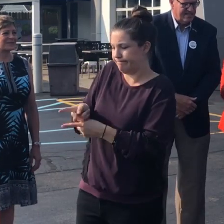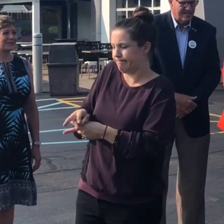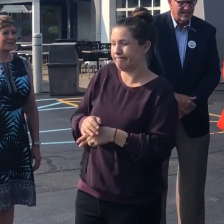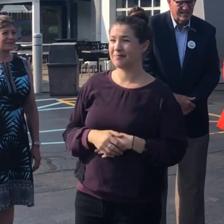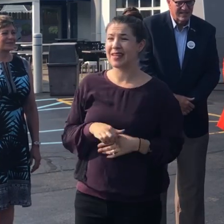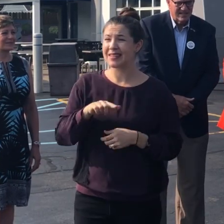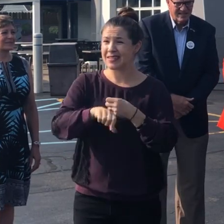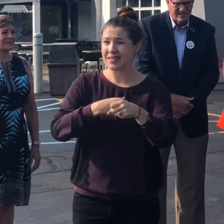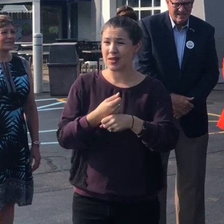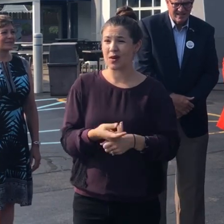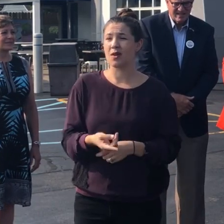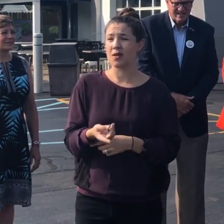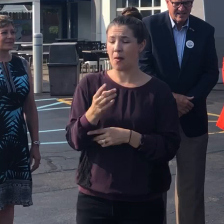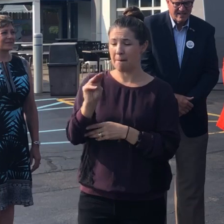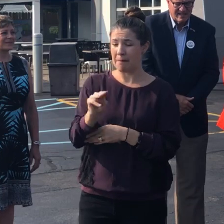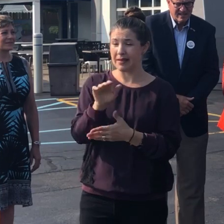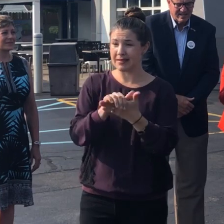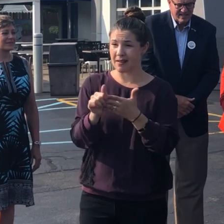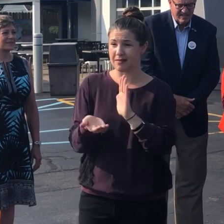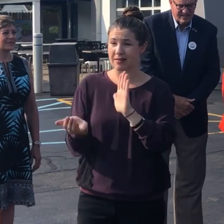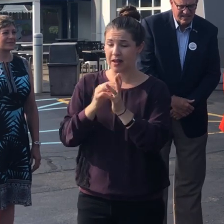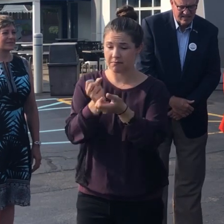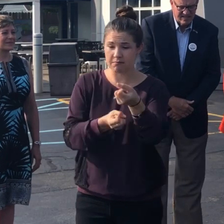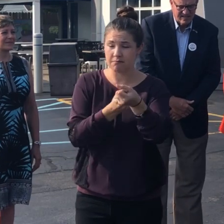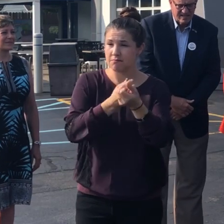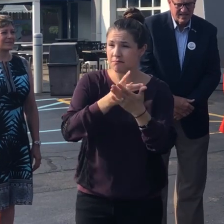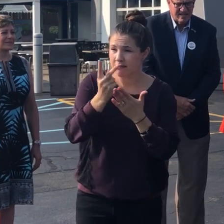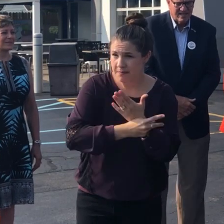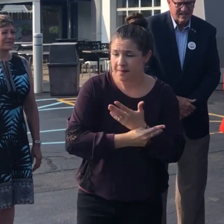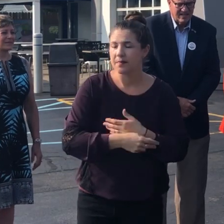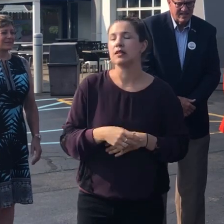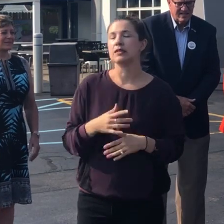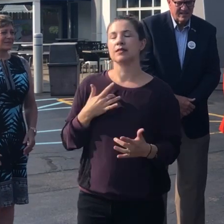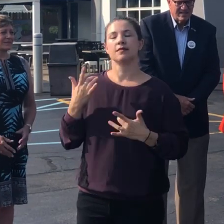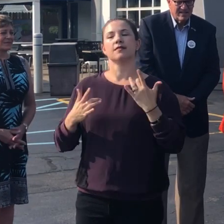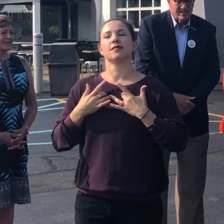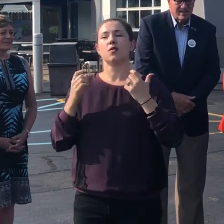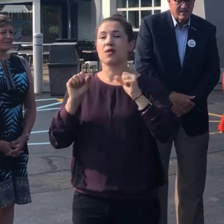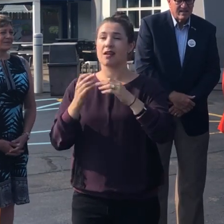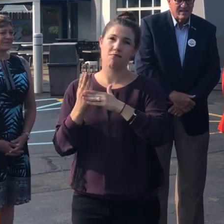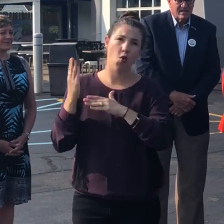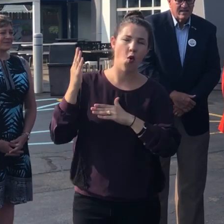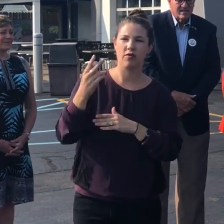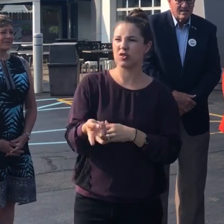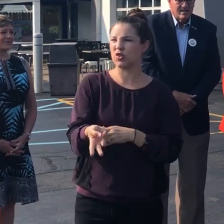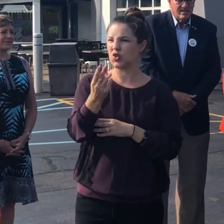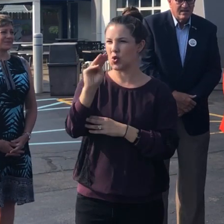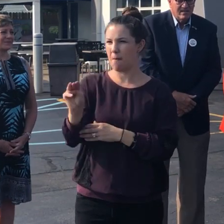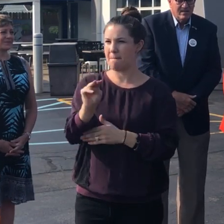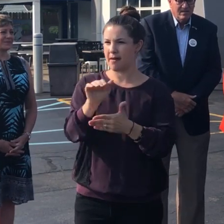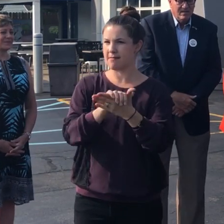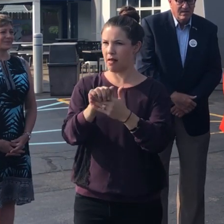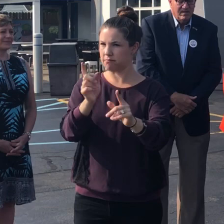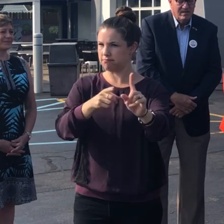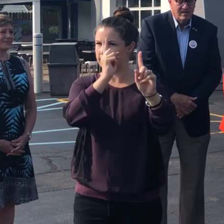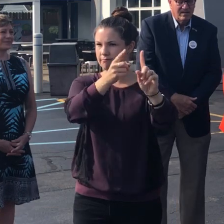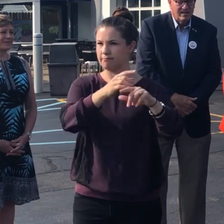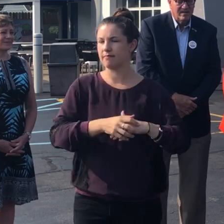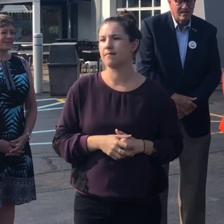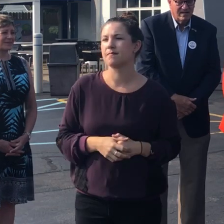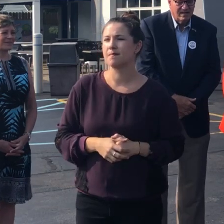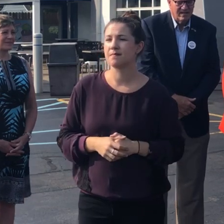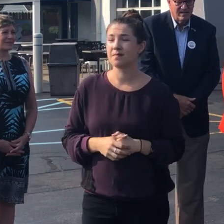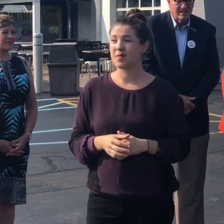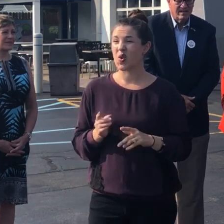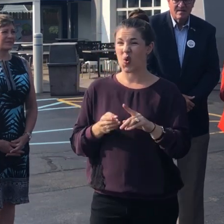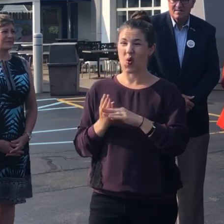million behind this program, we are thrilled, we are excited. We think we can eclipse over $2 million. We could have over